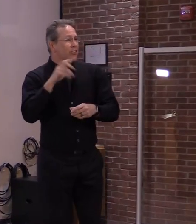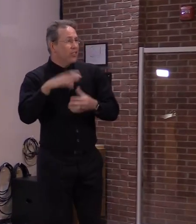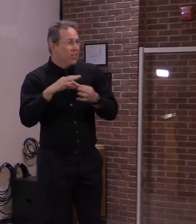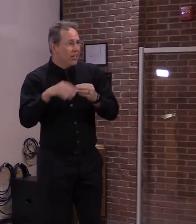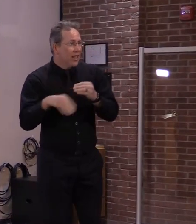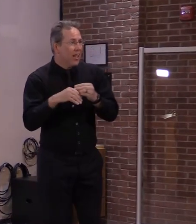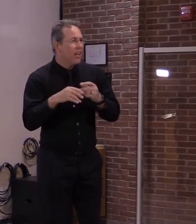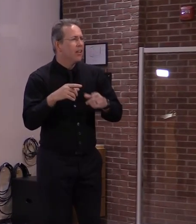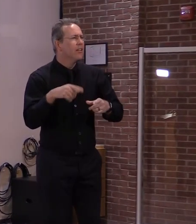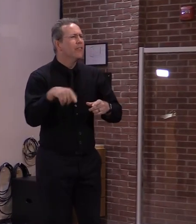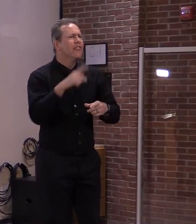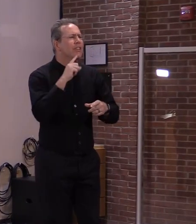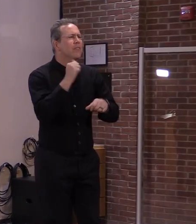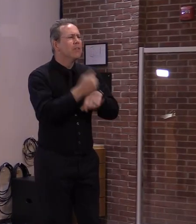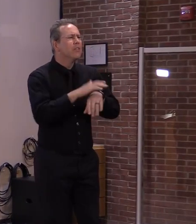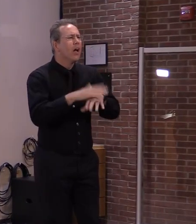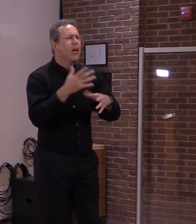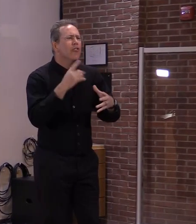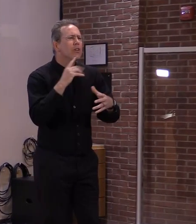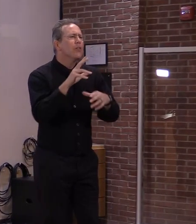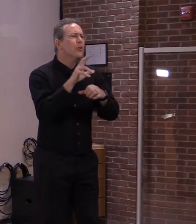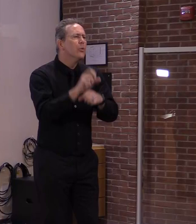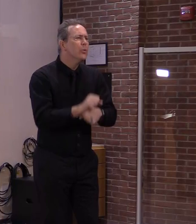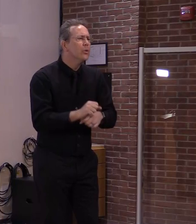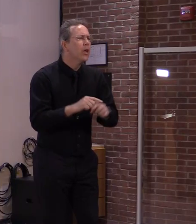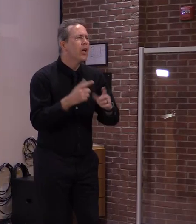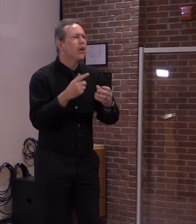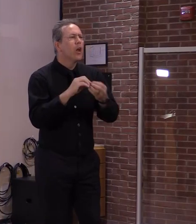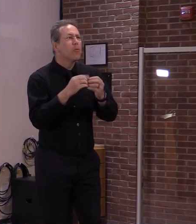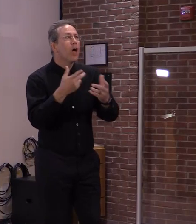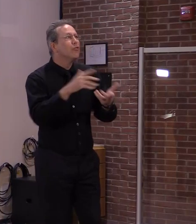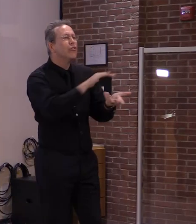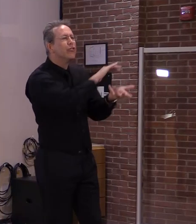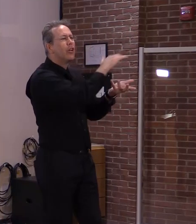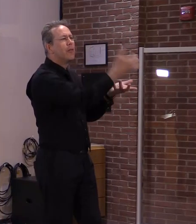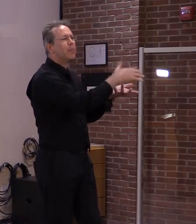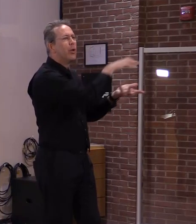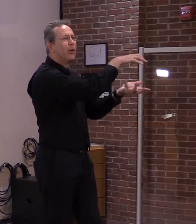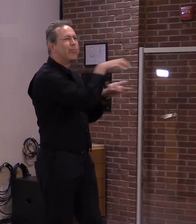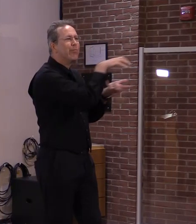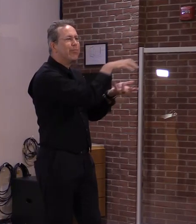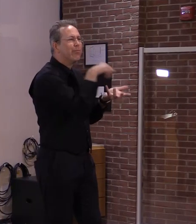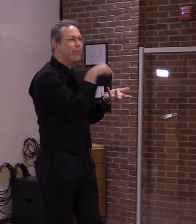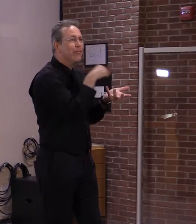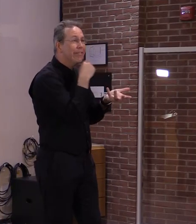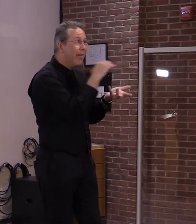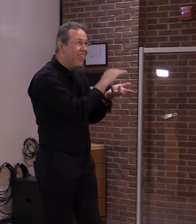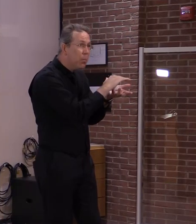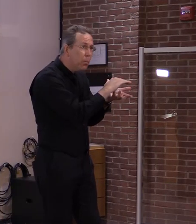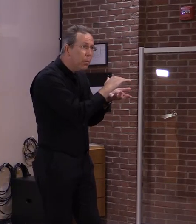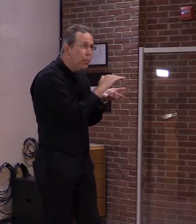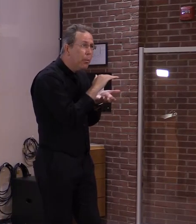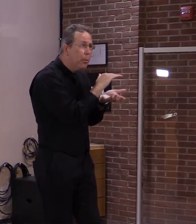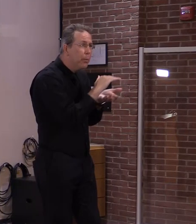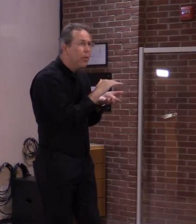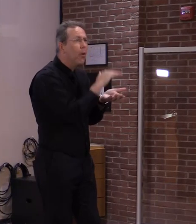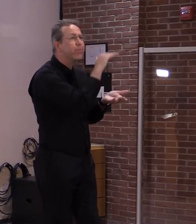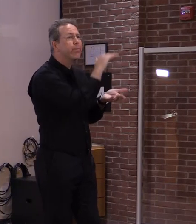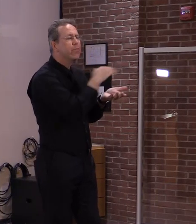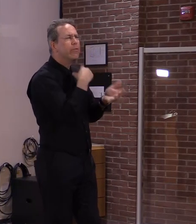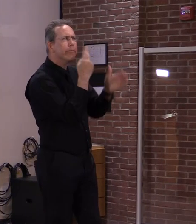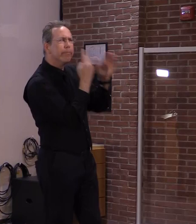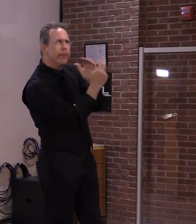conservative, on the most conservative numbers coming out of the White House in terms of projecting what our uptake of vaccinations would